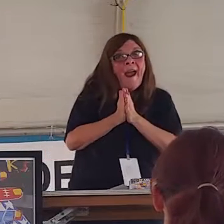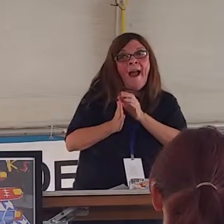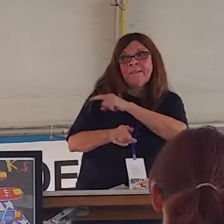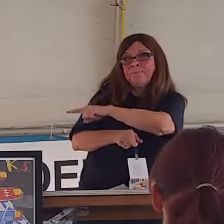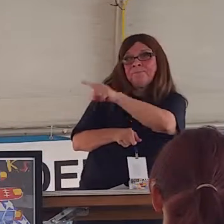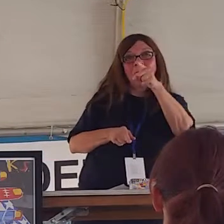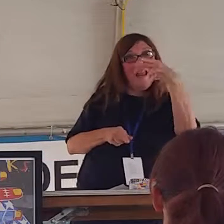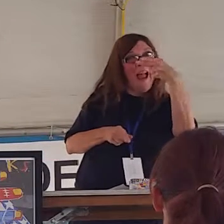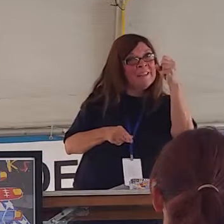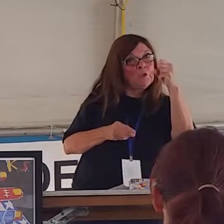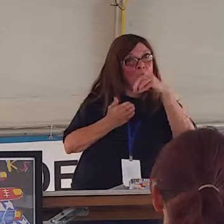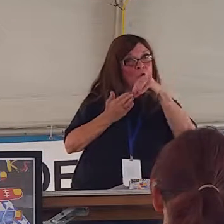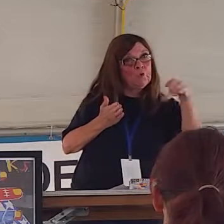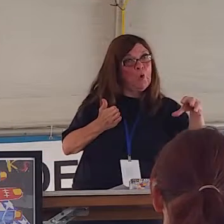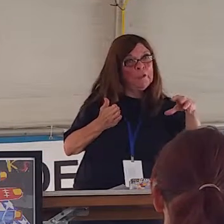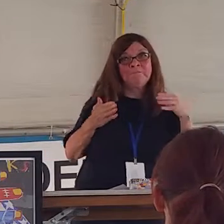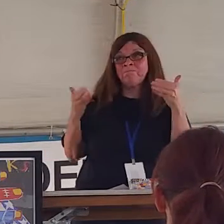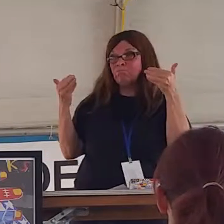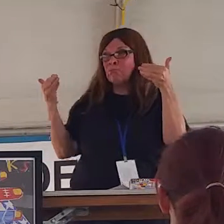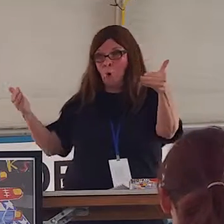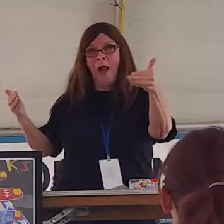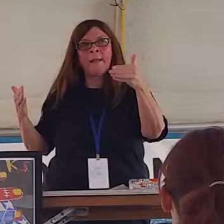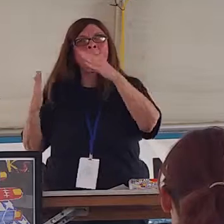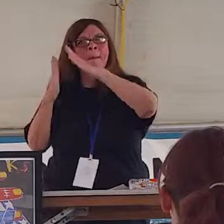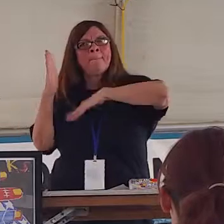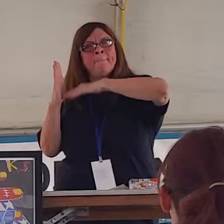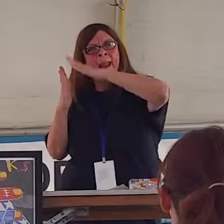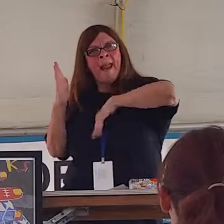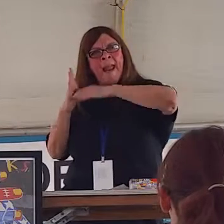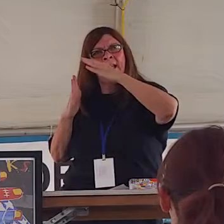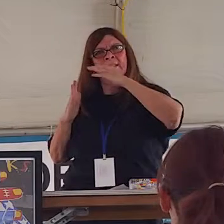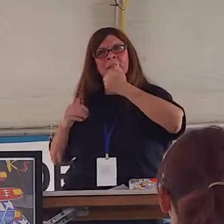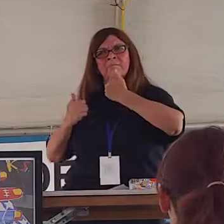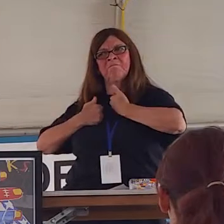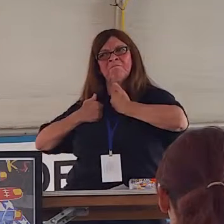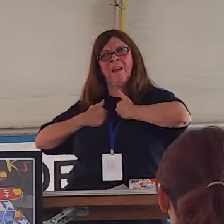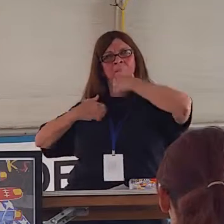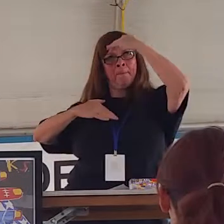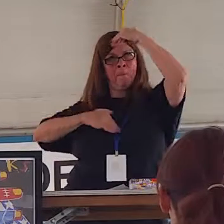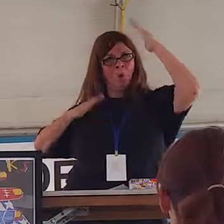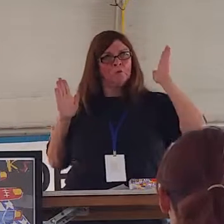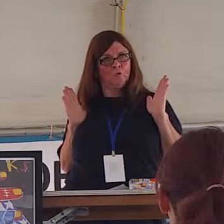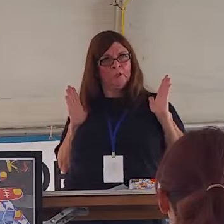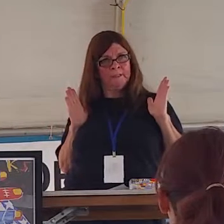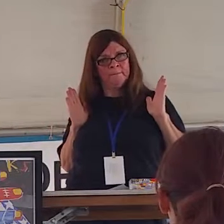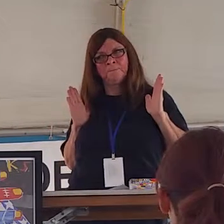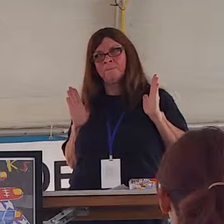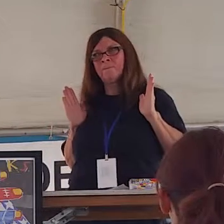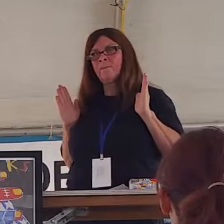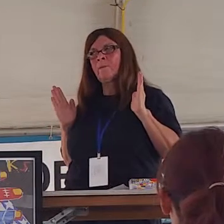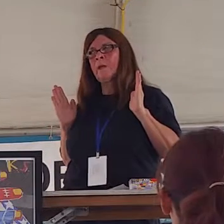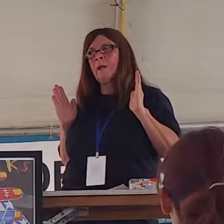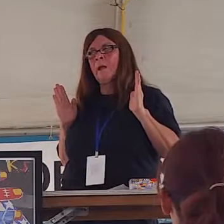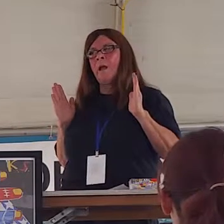there. I asked the high school students to go ahead and paint their portrait,